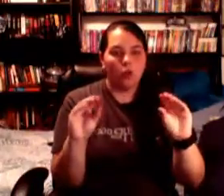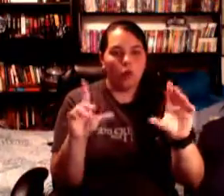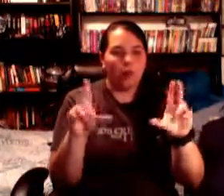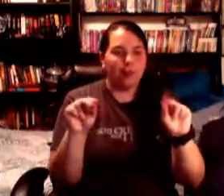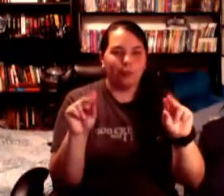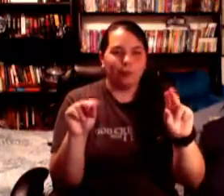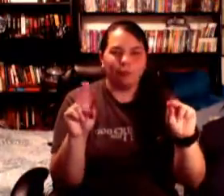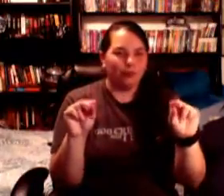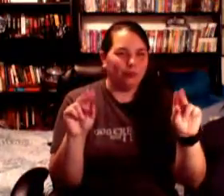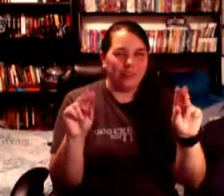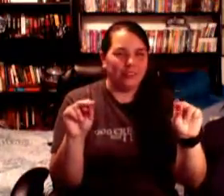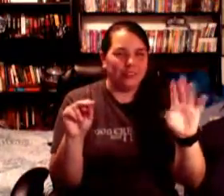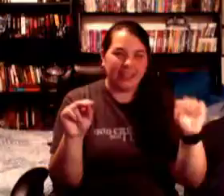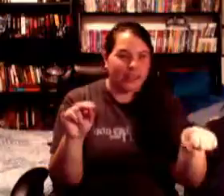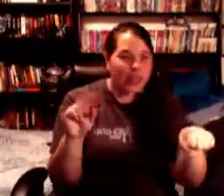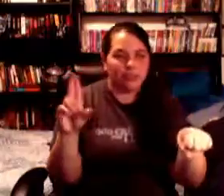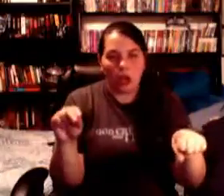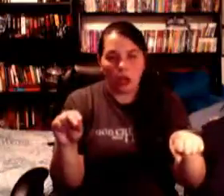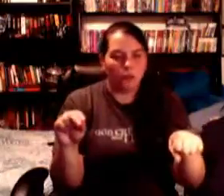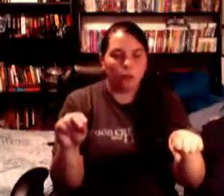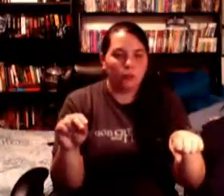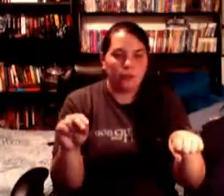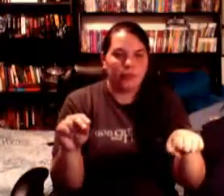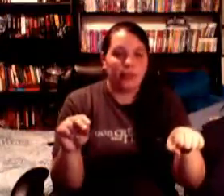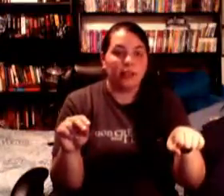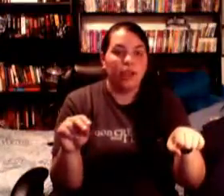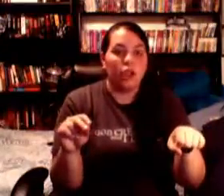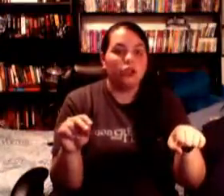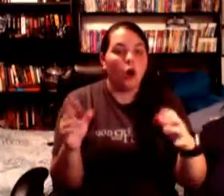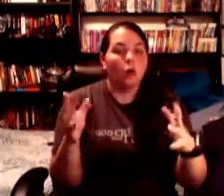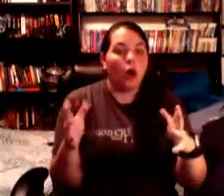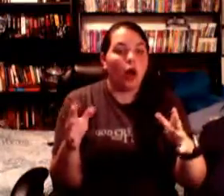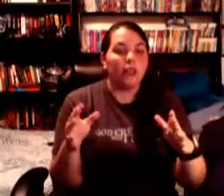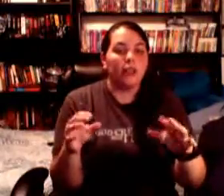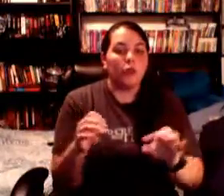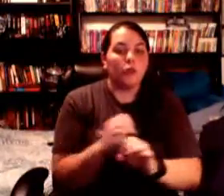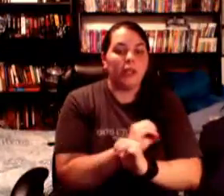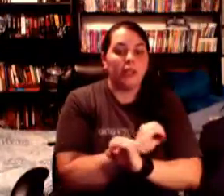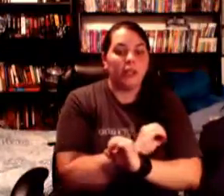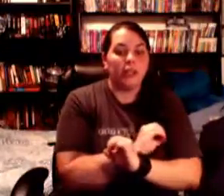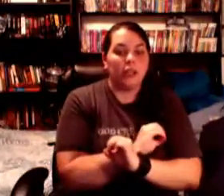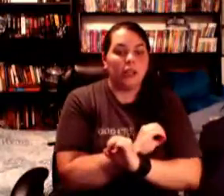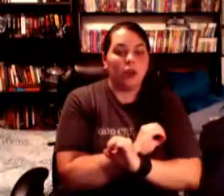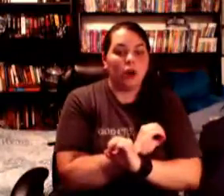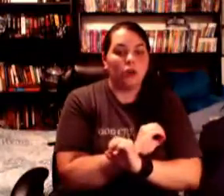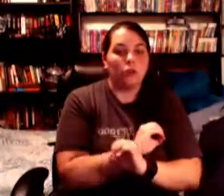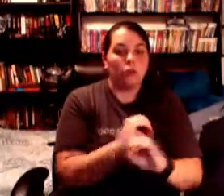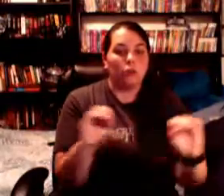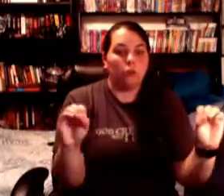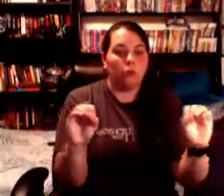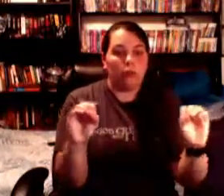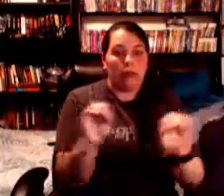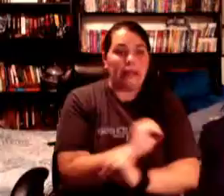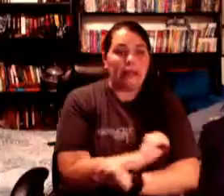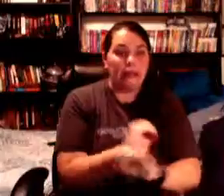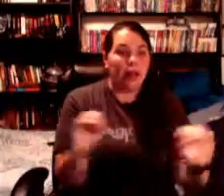no, that's the yes, no, not that sign. No one would be no, like